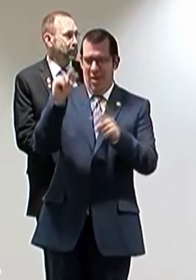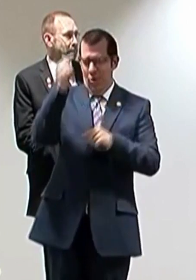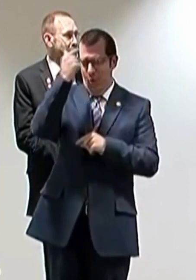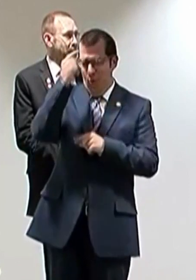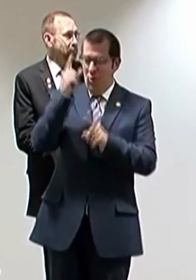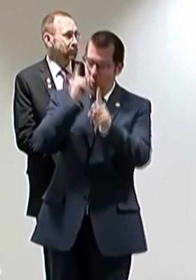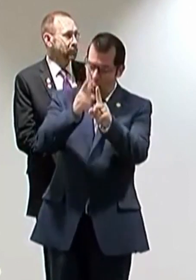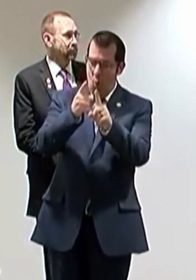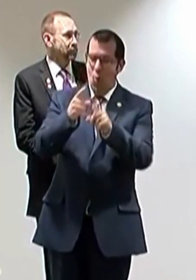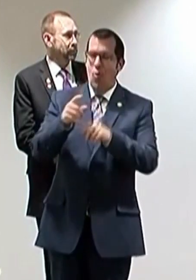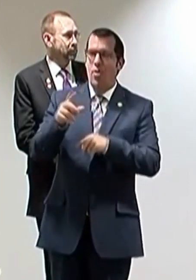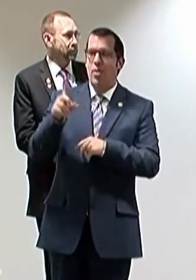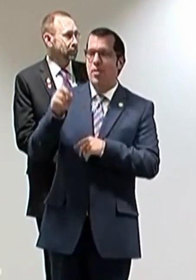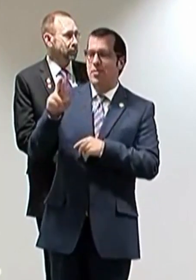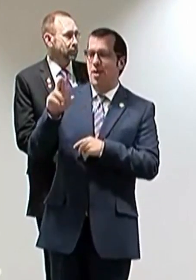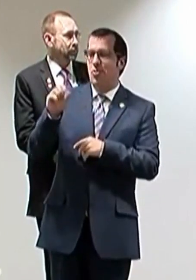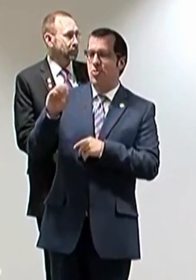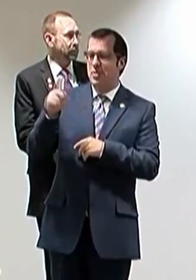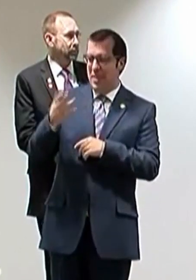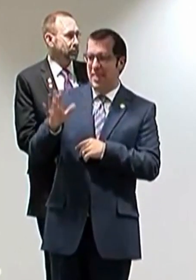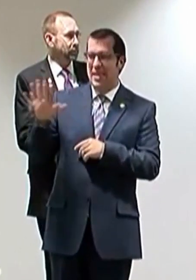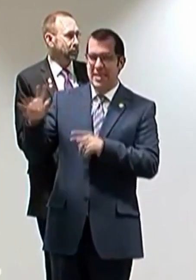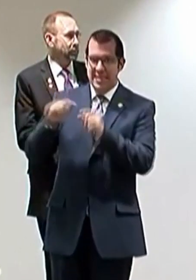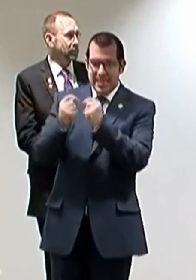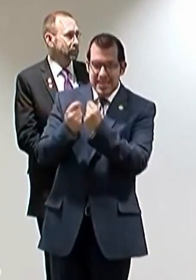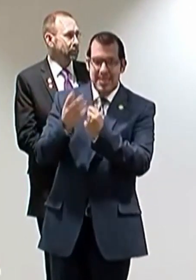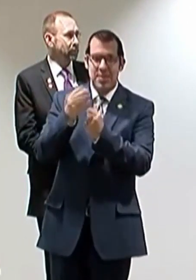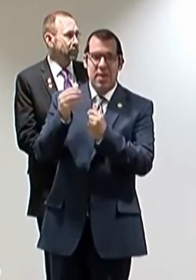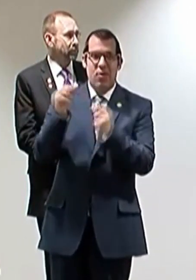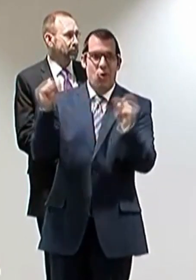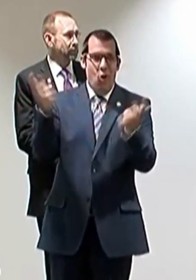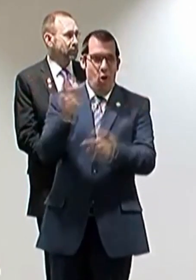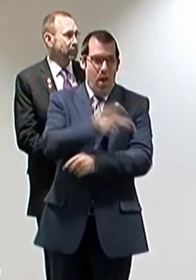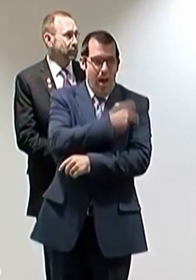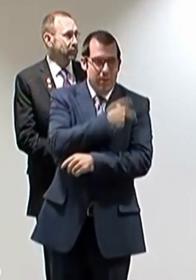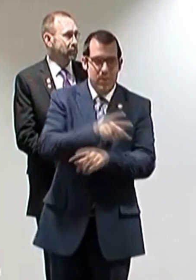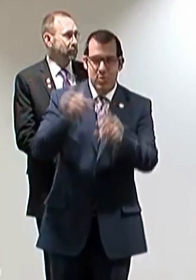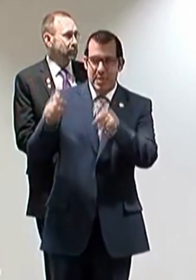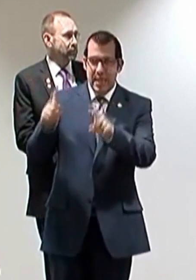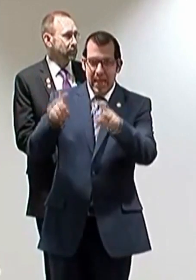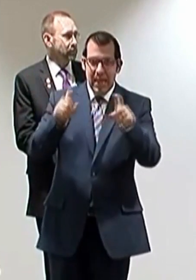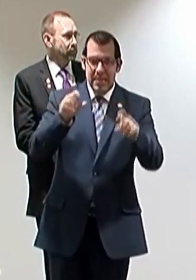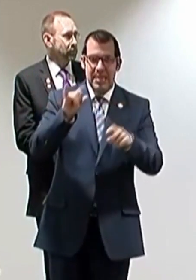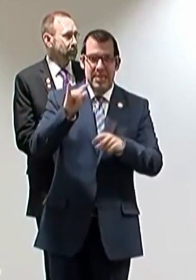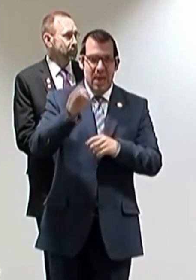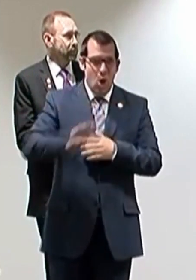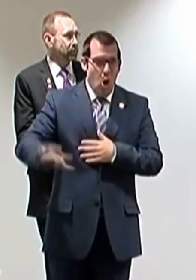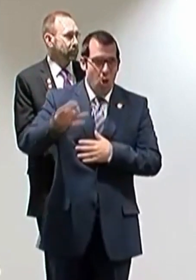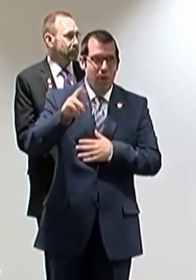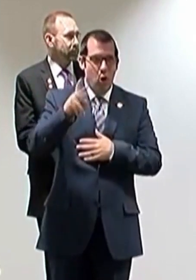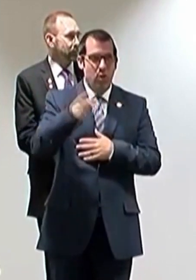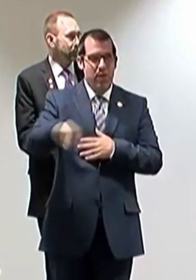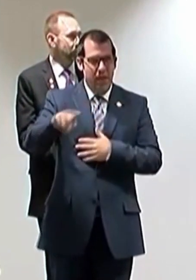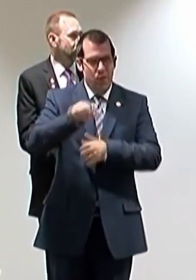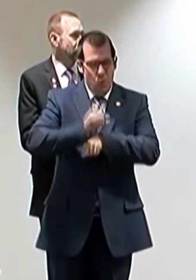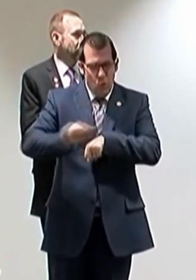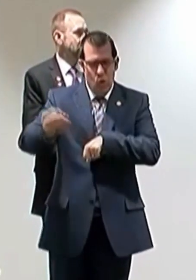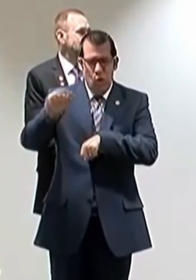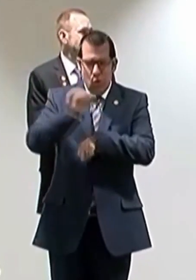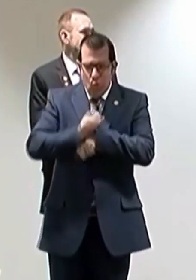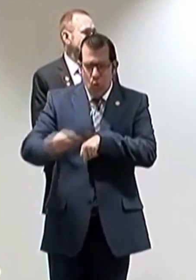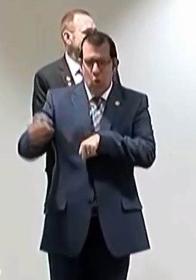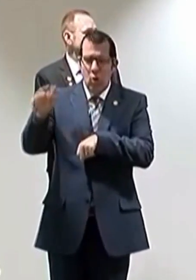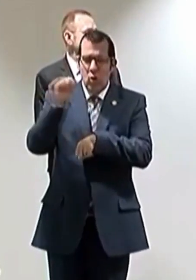Smith and his team and all of the hospitals, the testing sites across the state of Arkansas has worked hard,